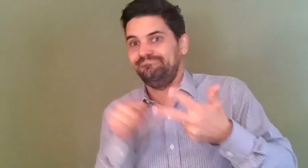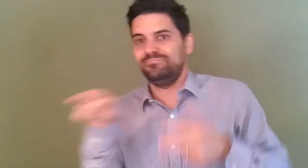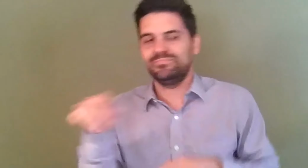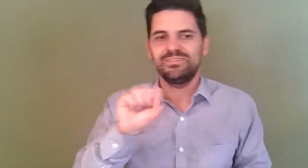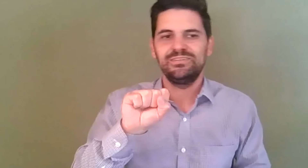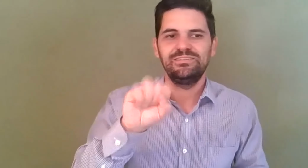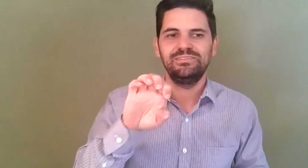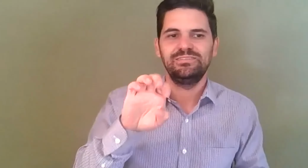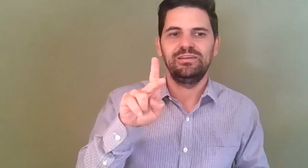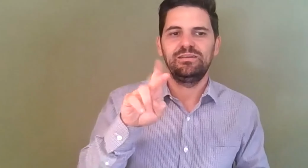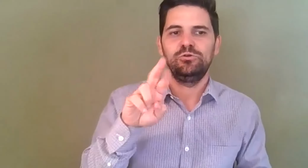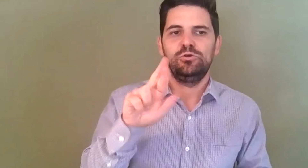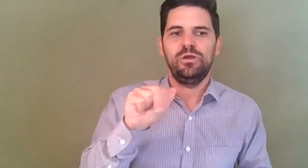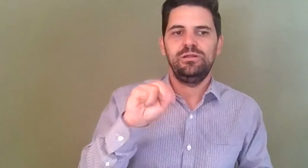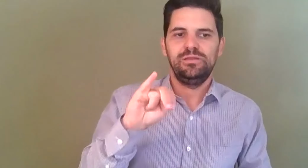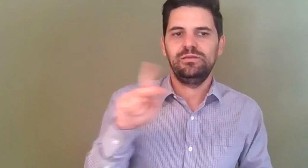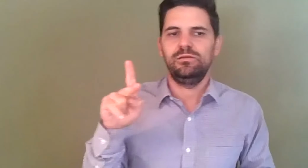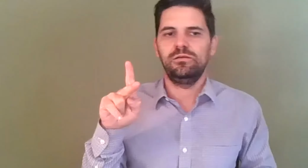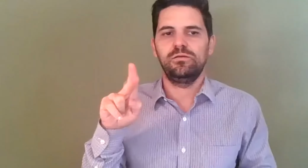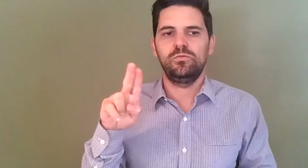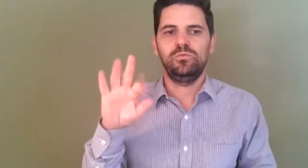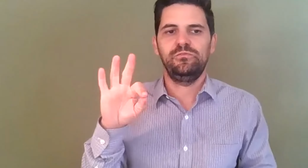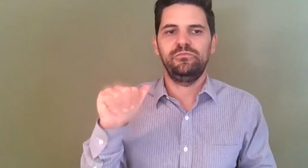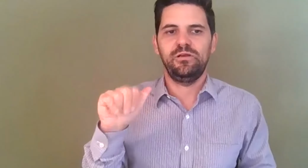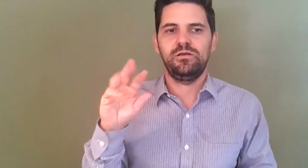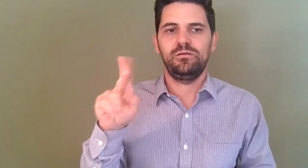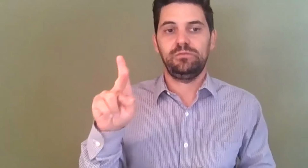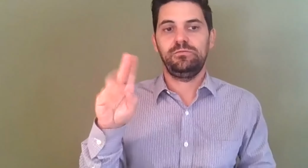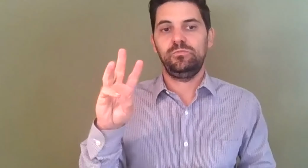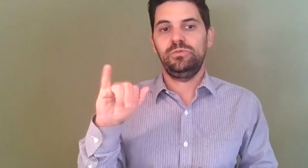Benilde in the Philippines, and the other person is Sekerani